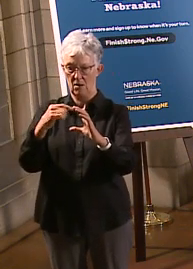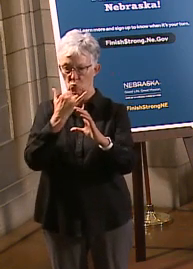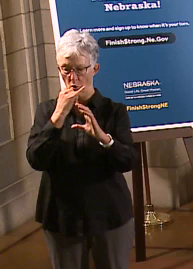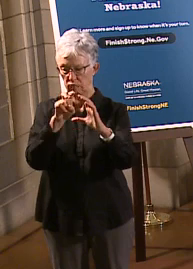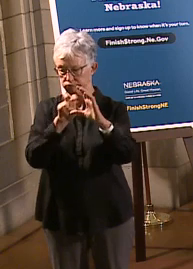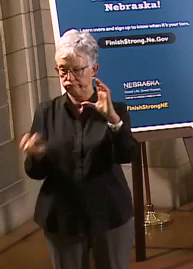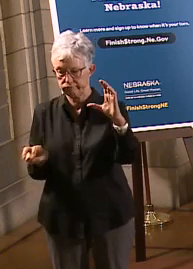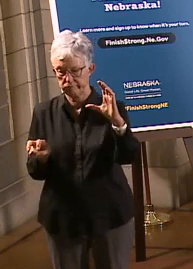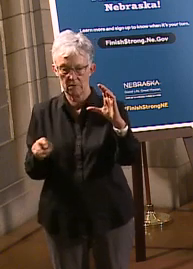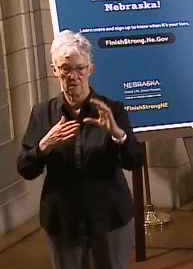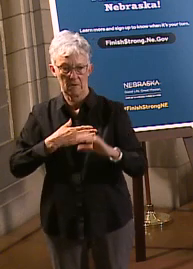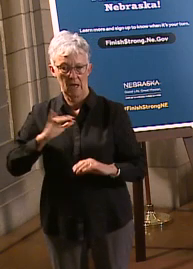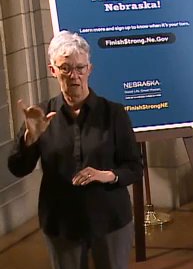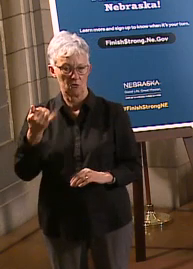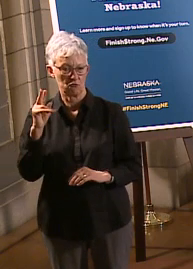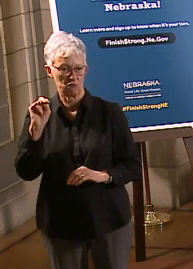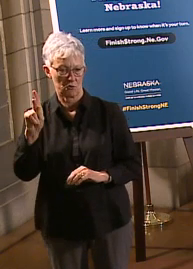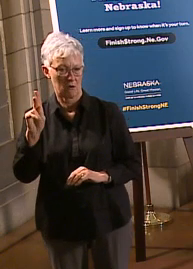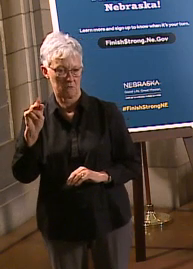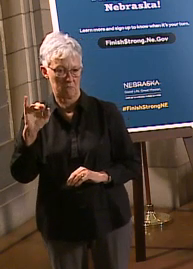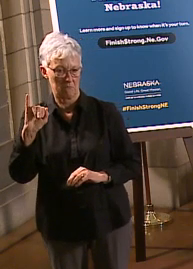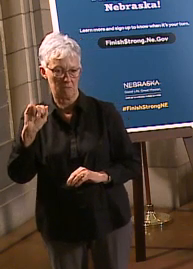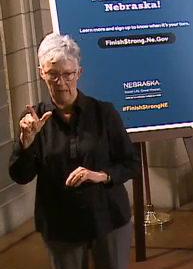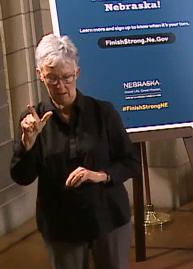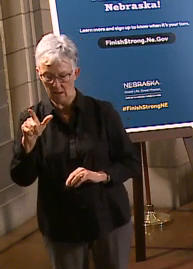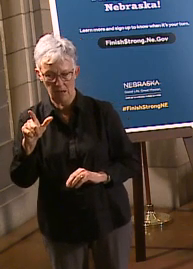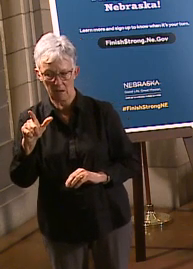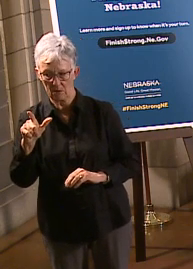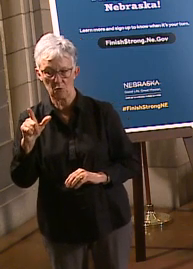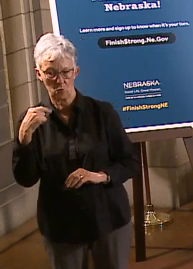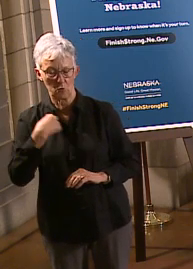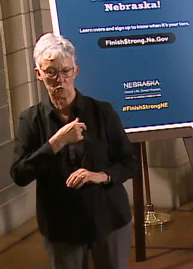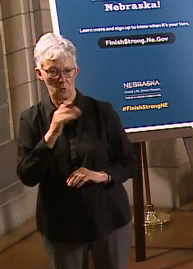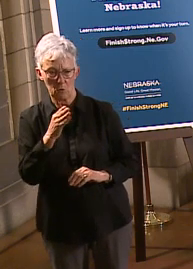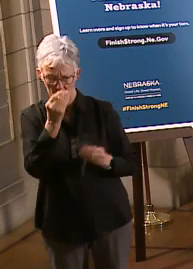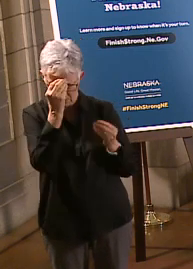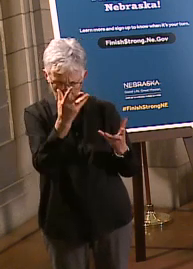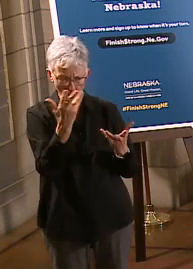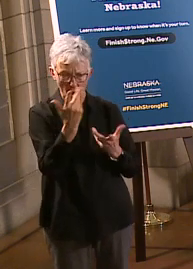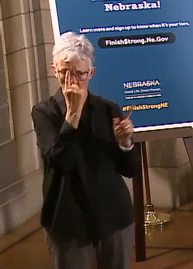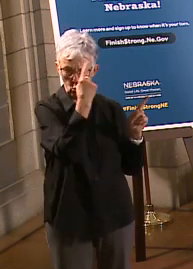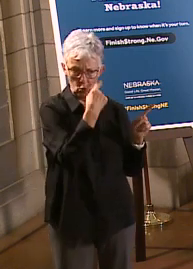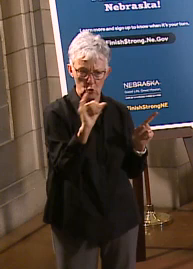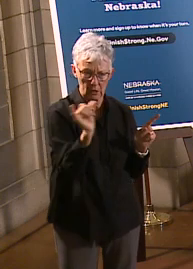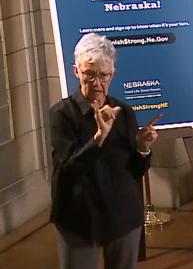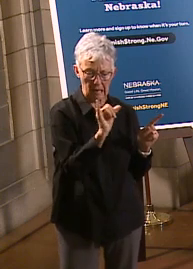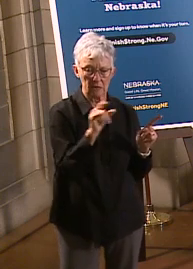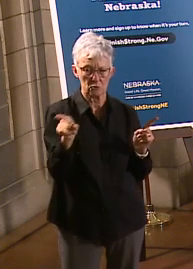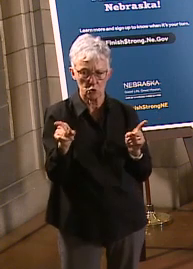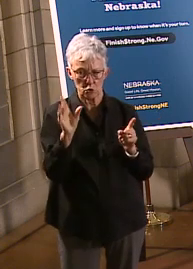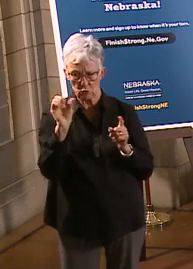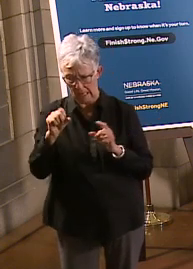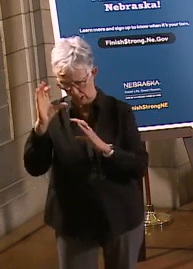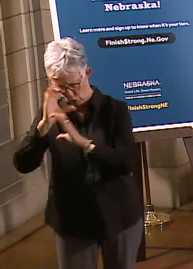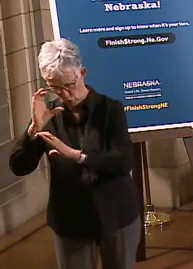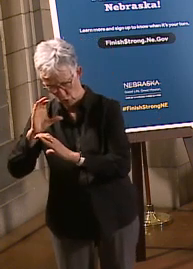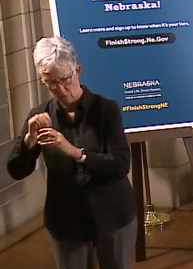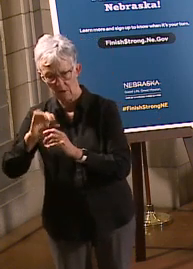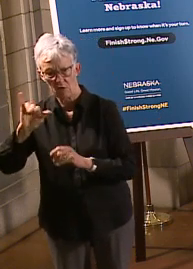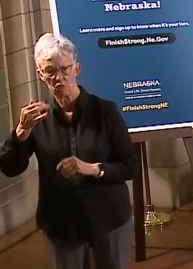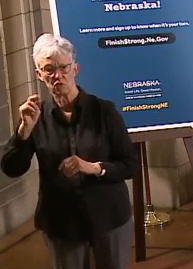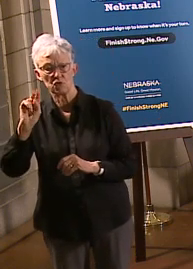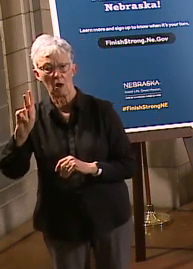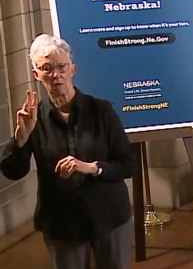for that and you know what to look for. So we'll talk about that. Again, many of you are concerned, as you should be, about security.